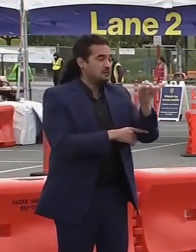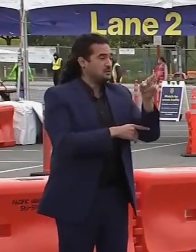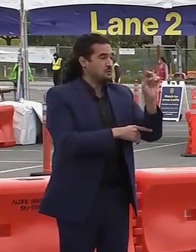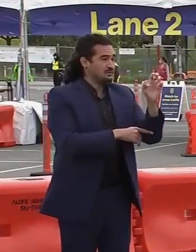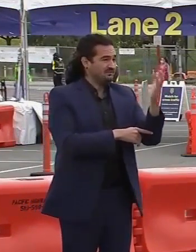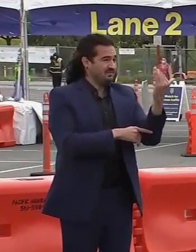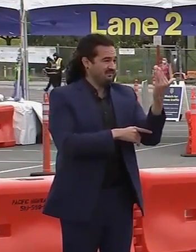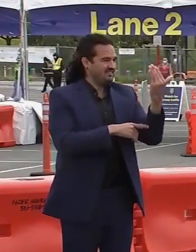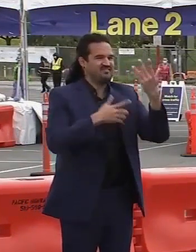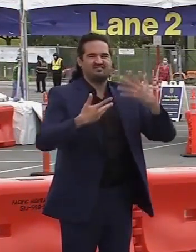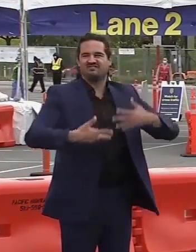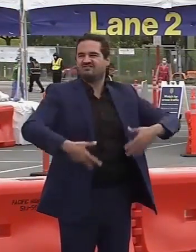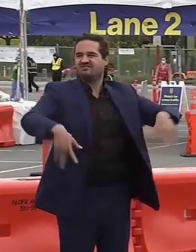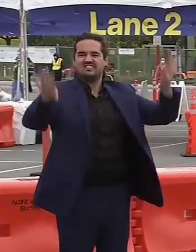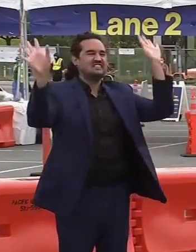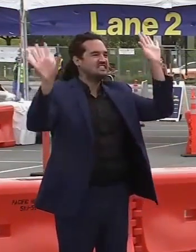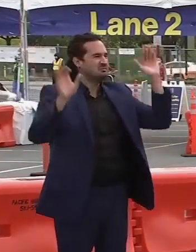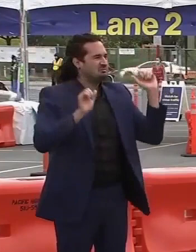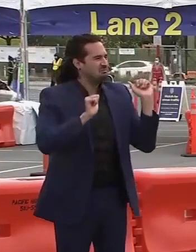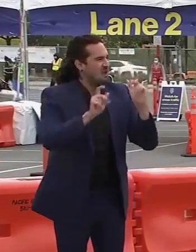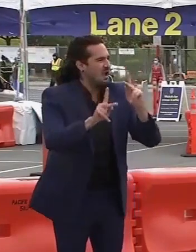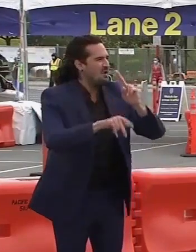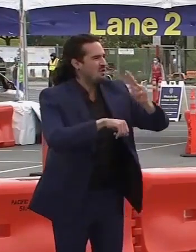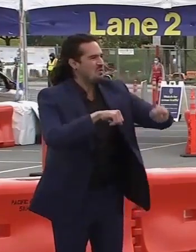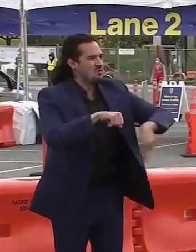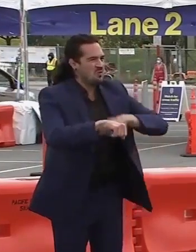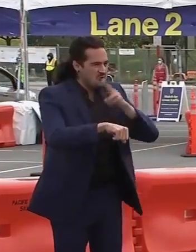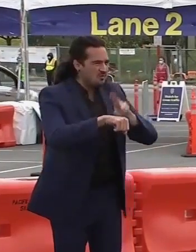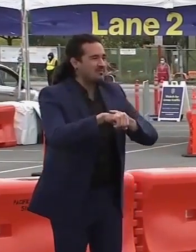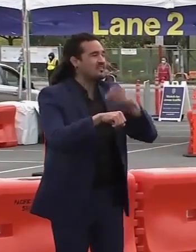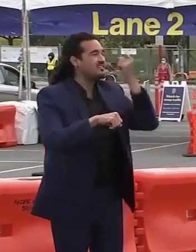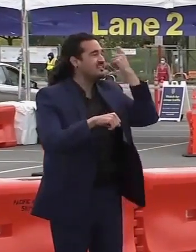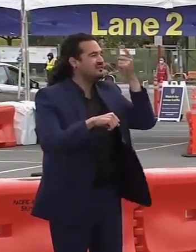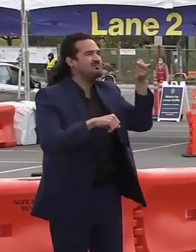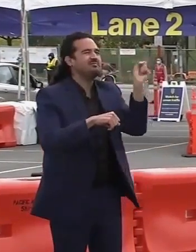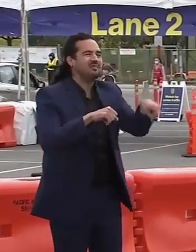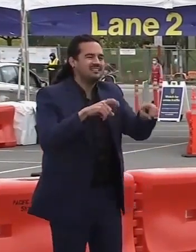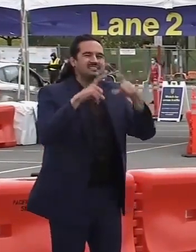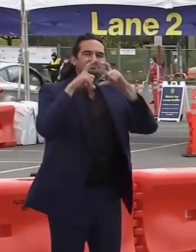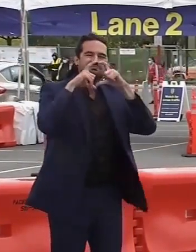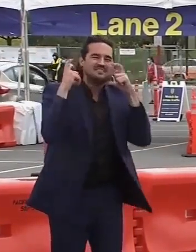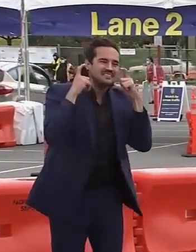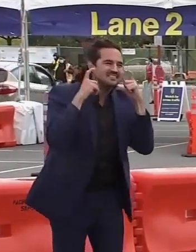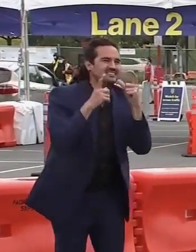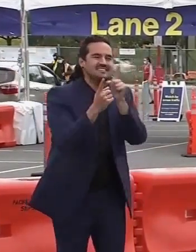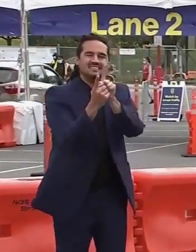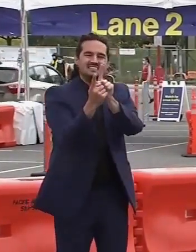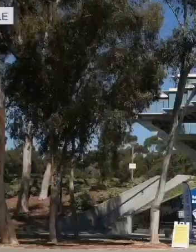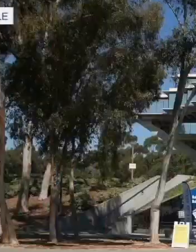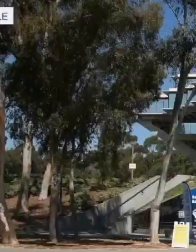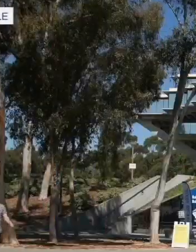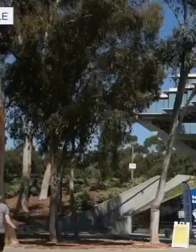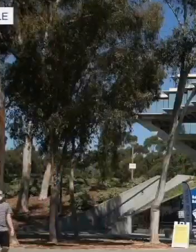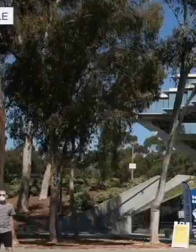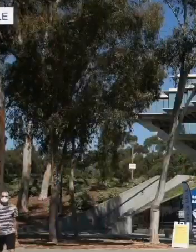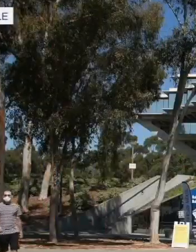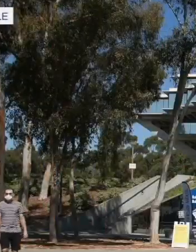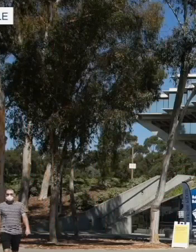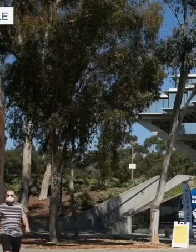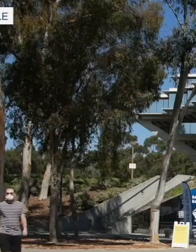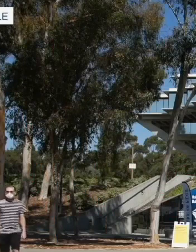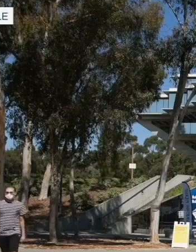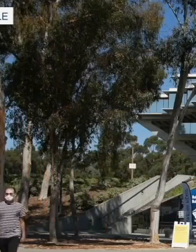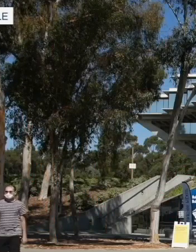to ongoing mask wearing and ongoing vigilance. The governor also says he expects schools,